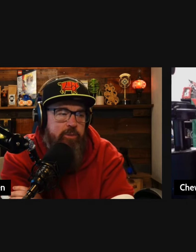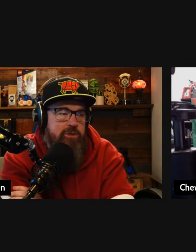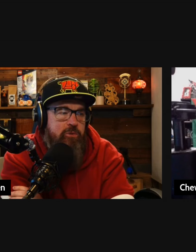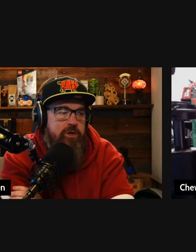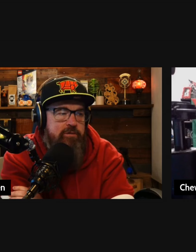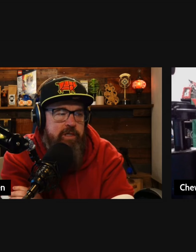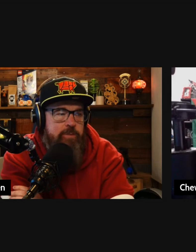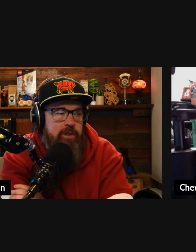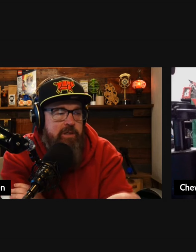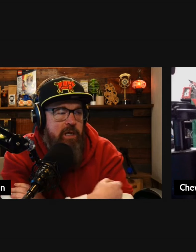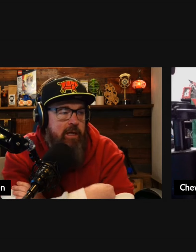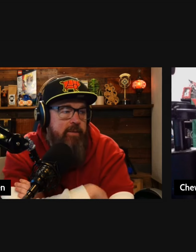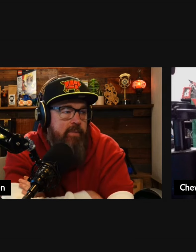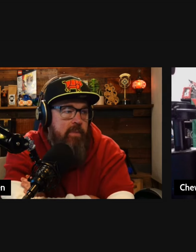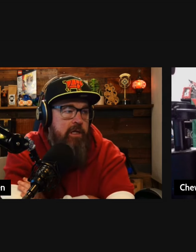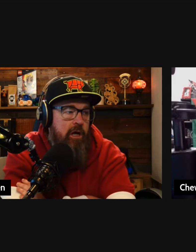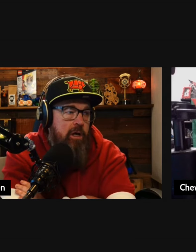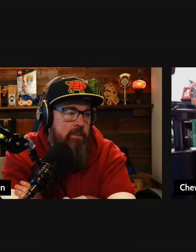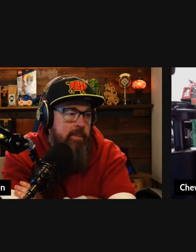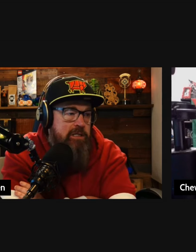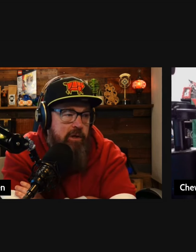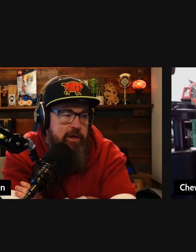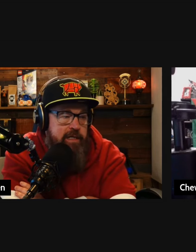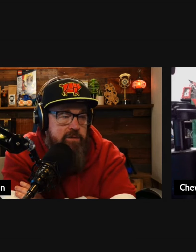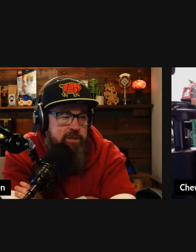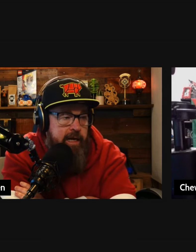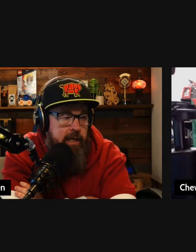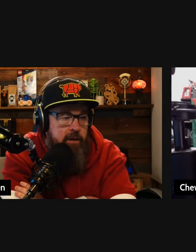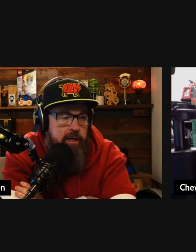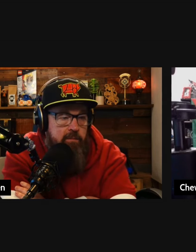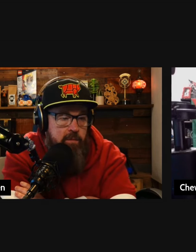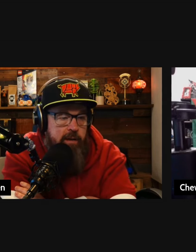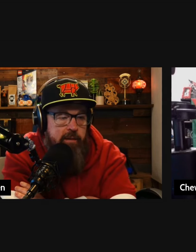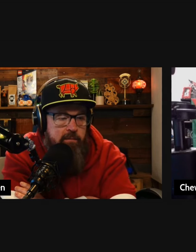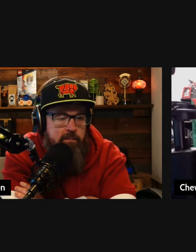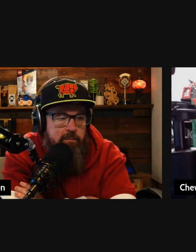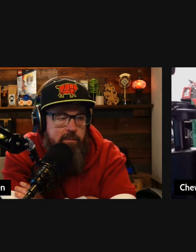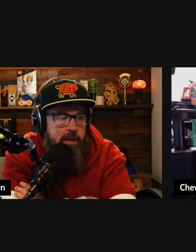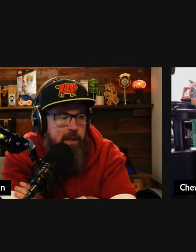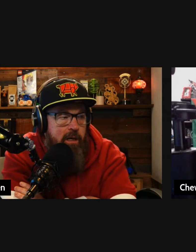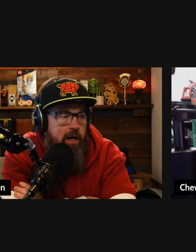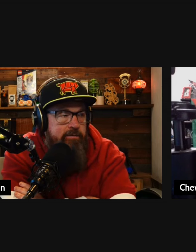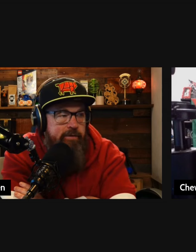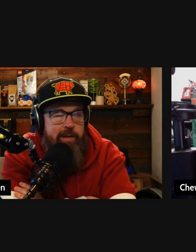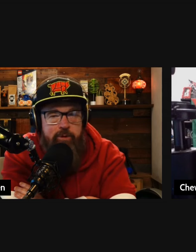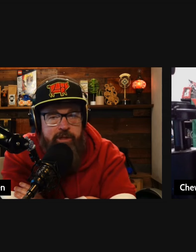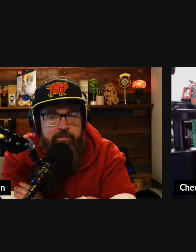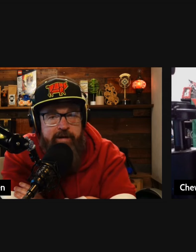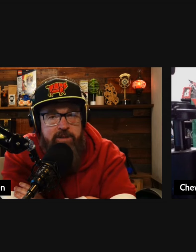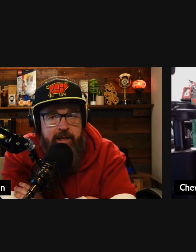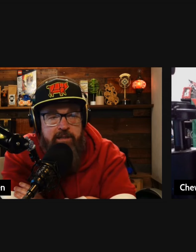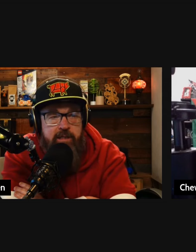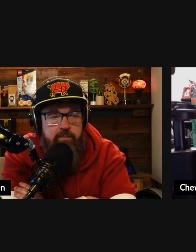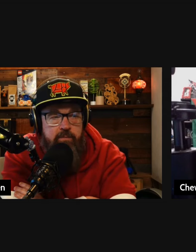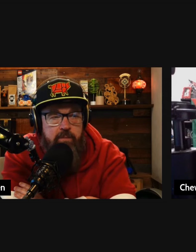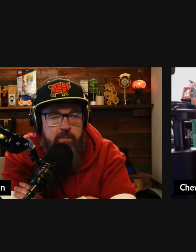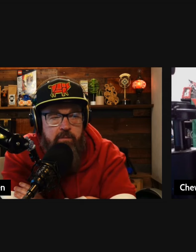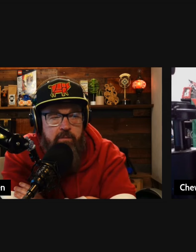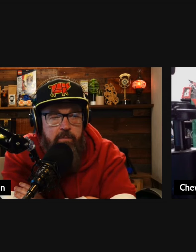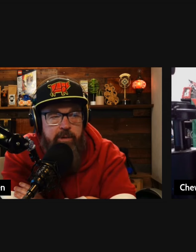I'm kind of a little bit torn over this because, you know, much like I guess you're saying, I vibe with them face